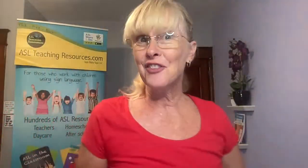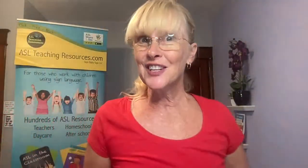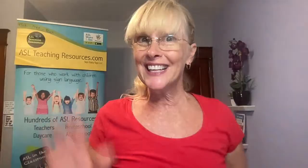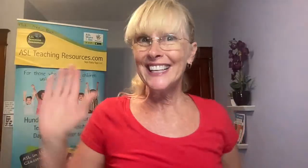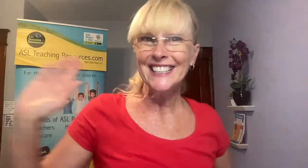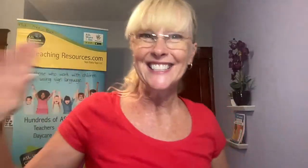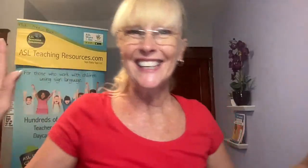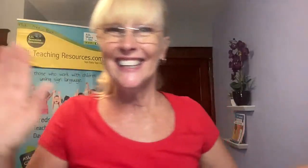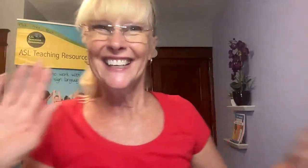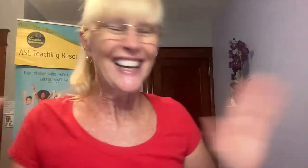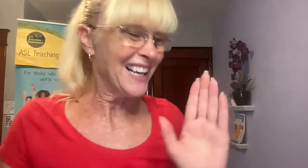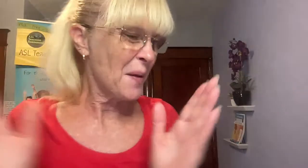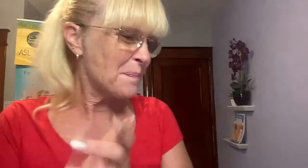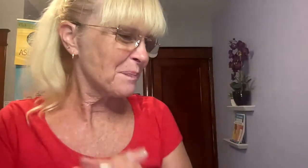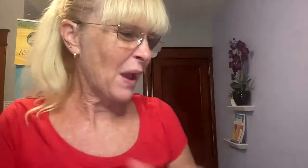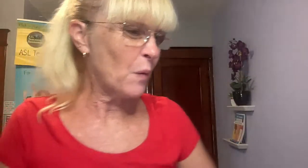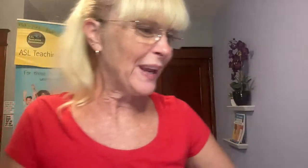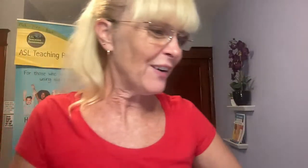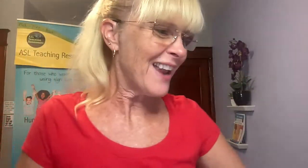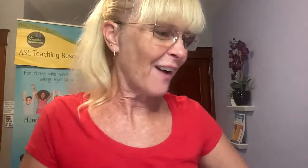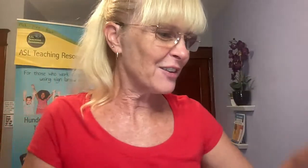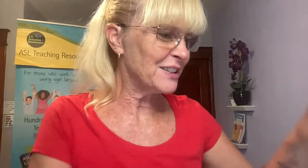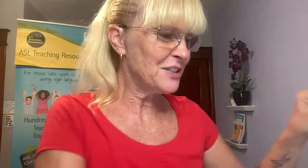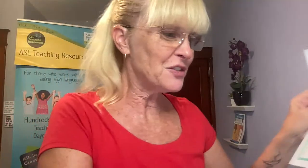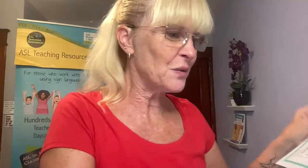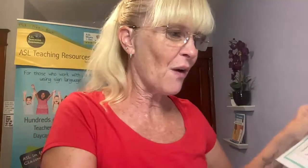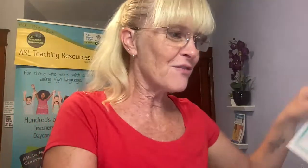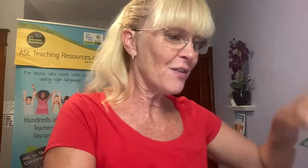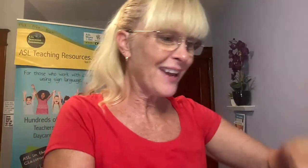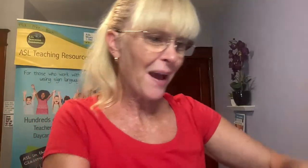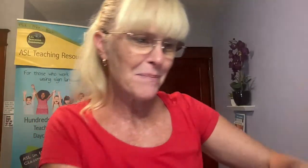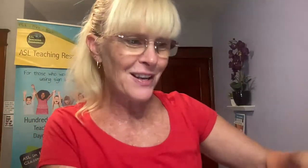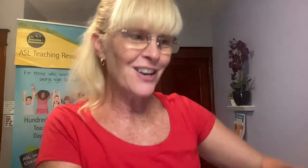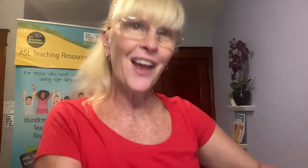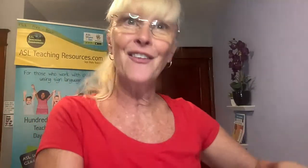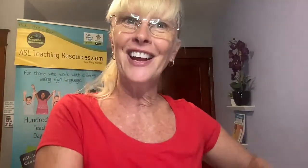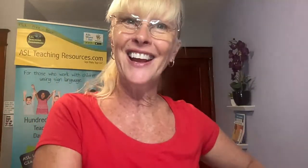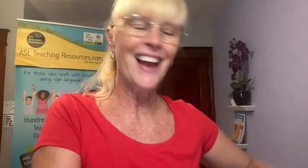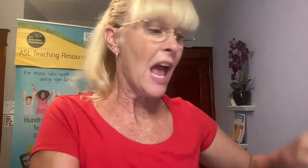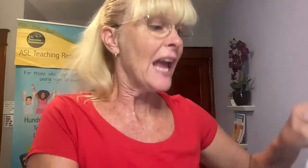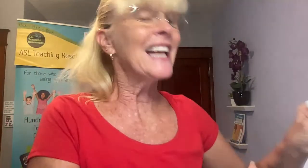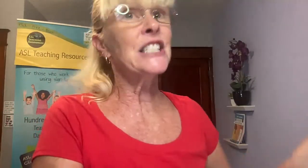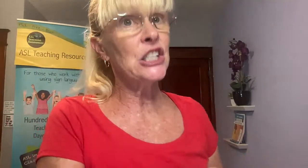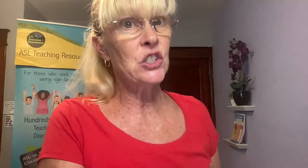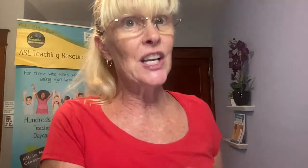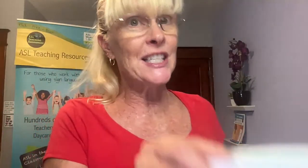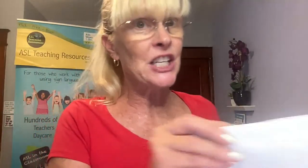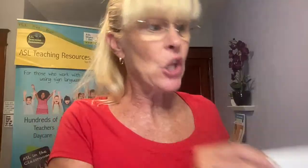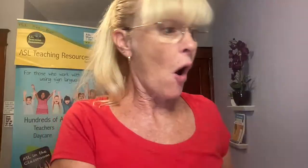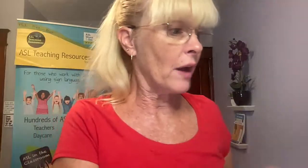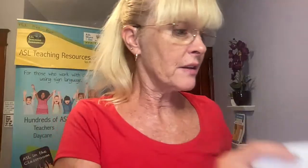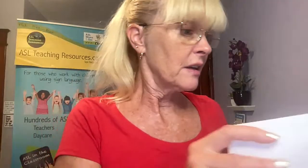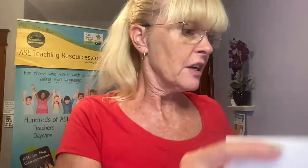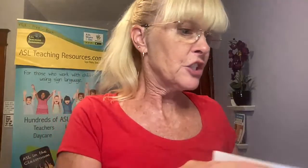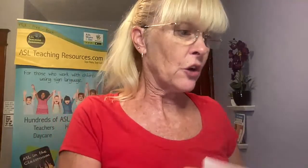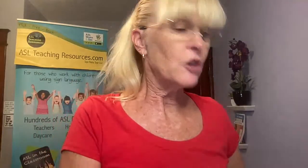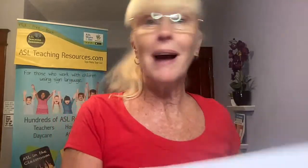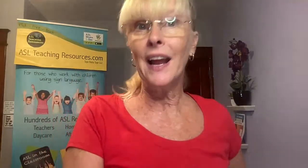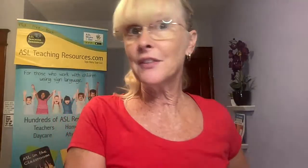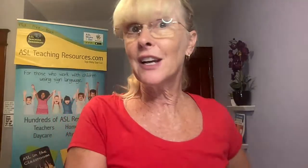the ending, we are now going to do our vocabulary. It's a lot. So you might have to come